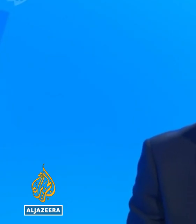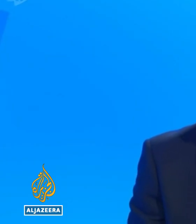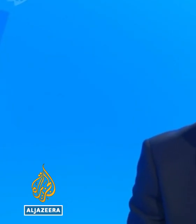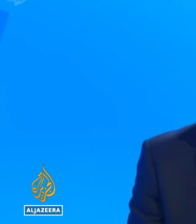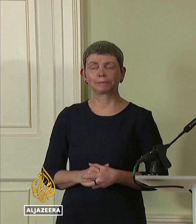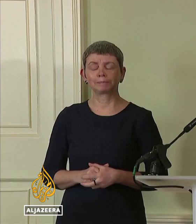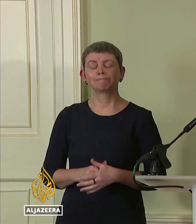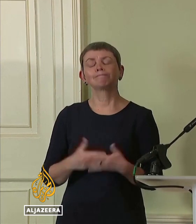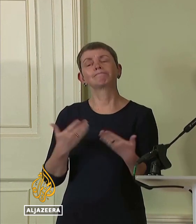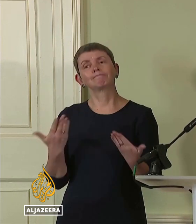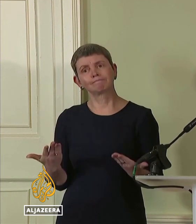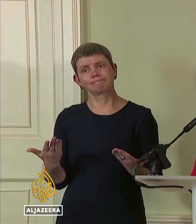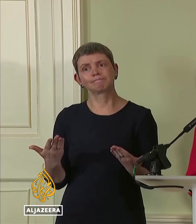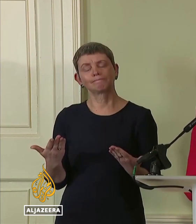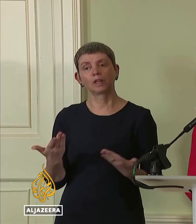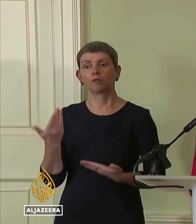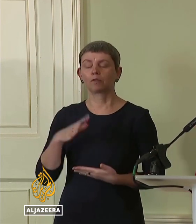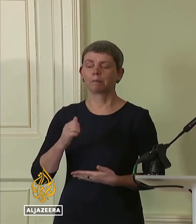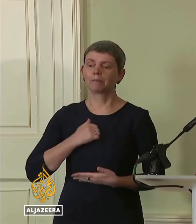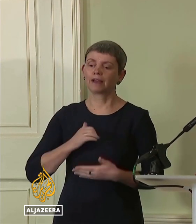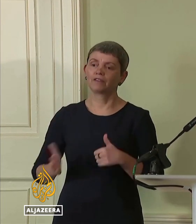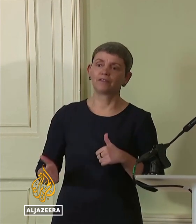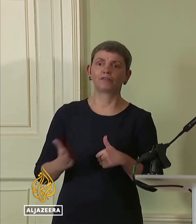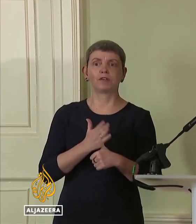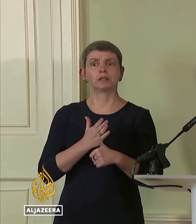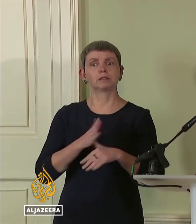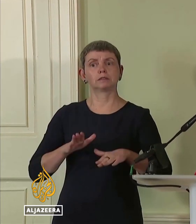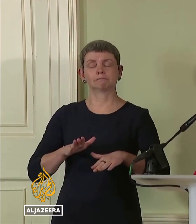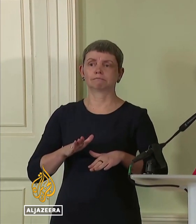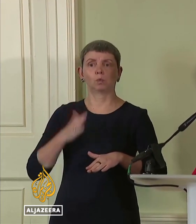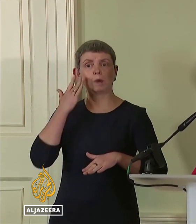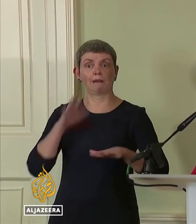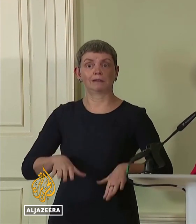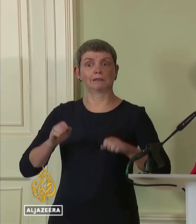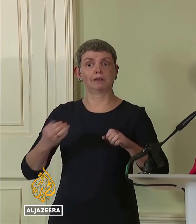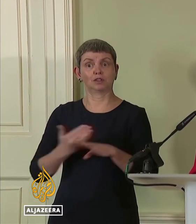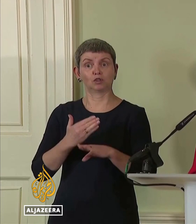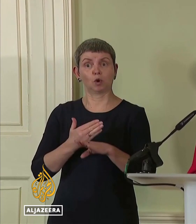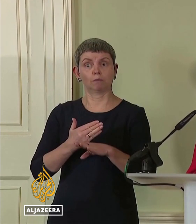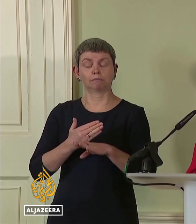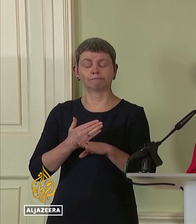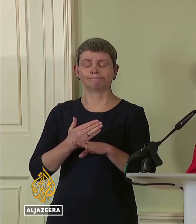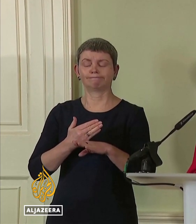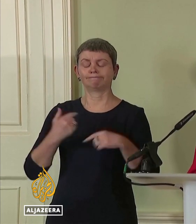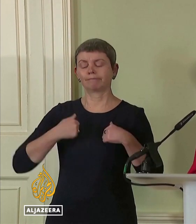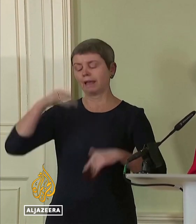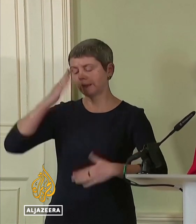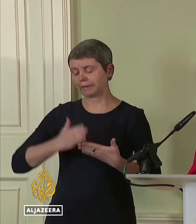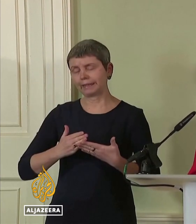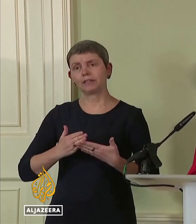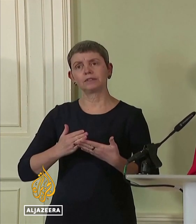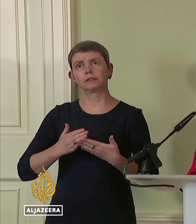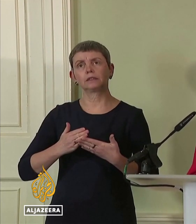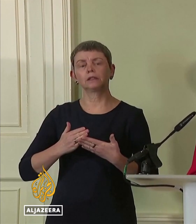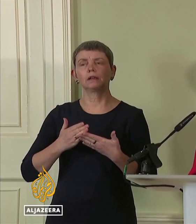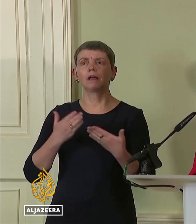NHS strikes. This contest was sparked by the surprise resignation last month of First Minister Nicola Sturgeon. She'd just had a high-profile